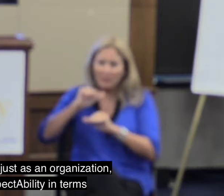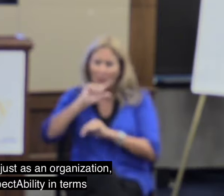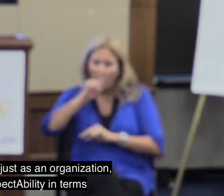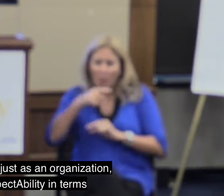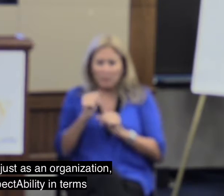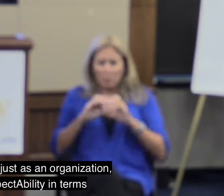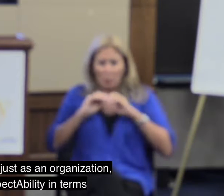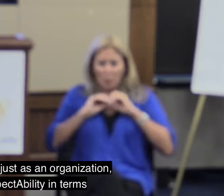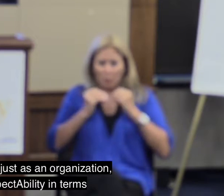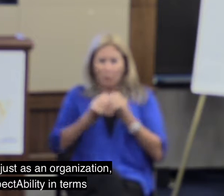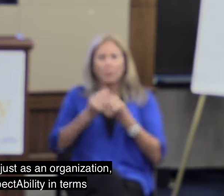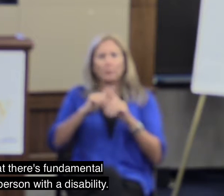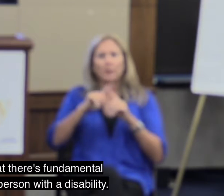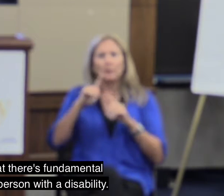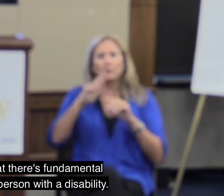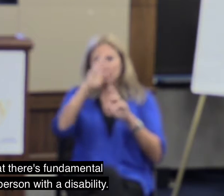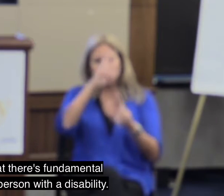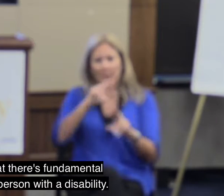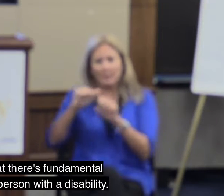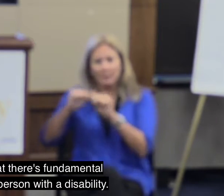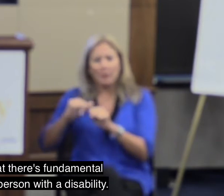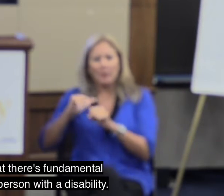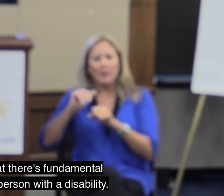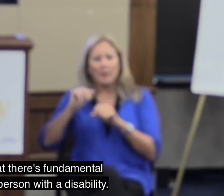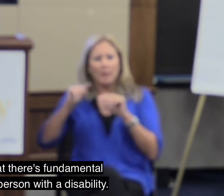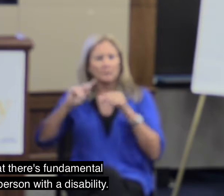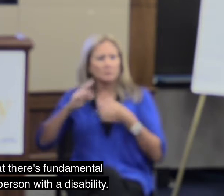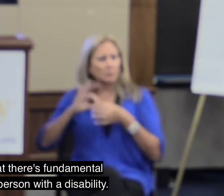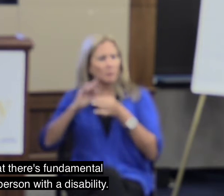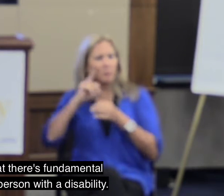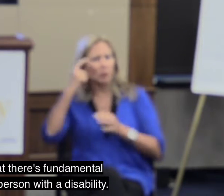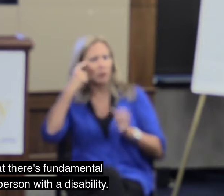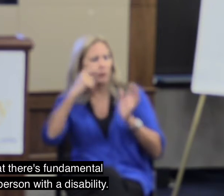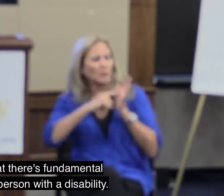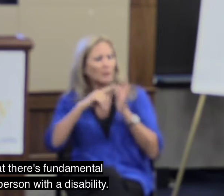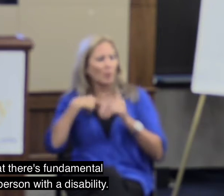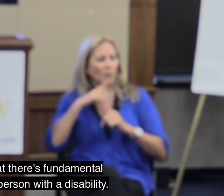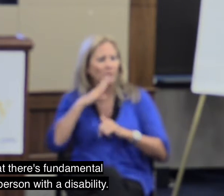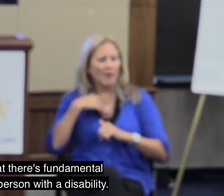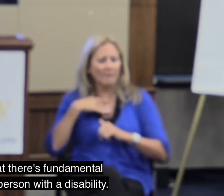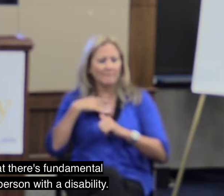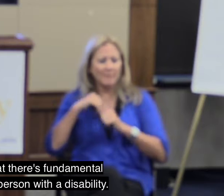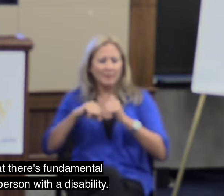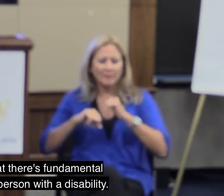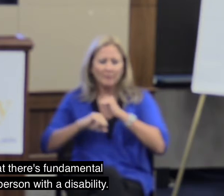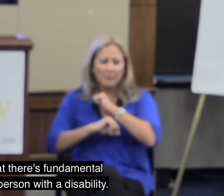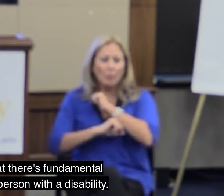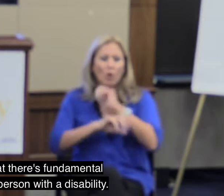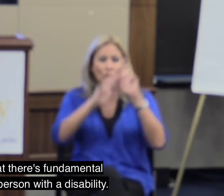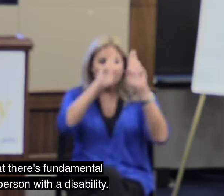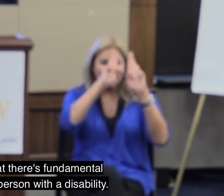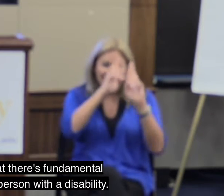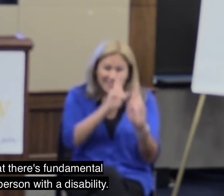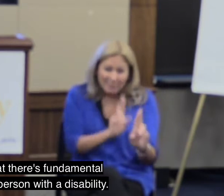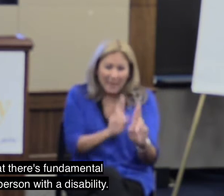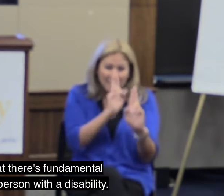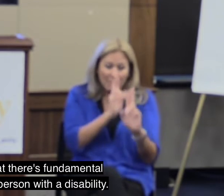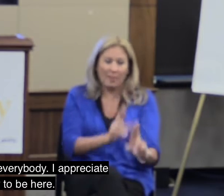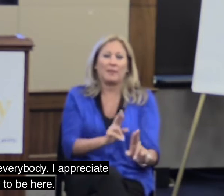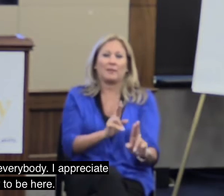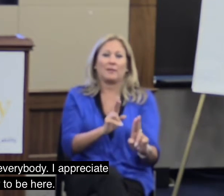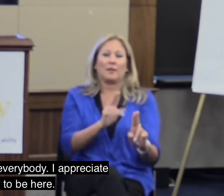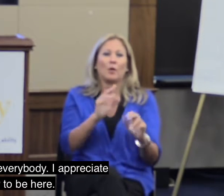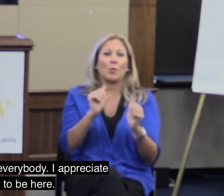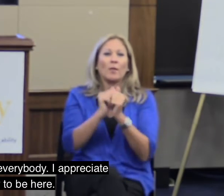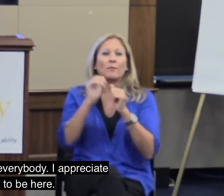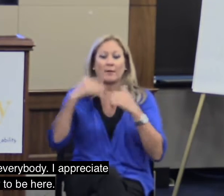build respectability in terms of people recognizing that there's fundamental respectability in being a person with a disability. Thank